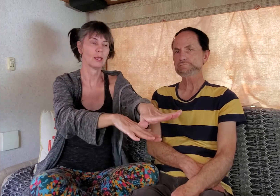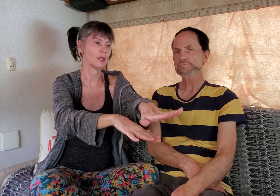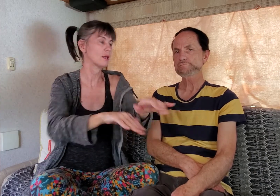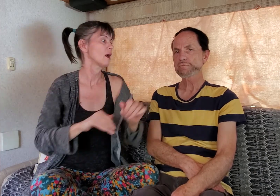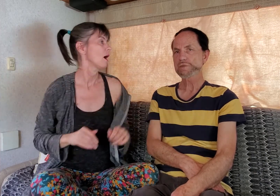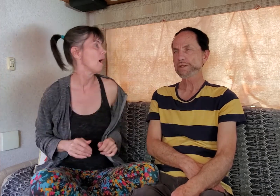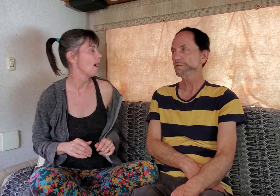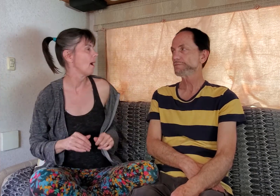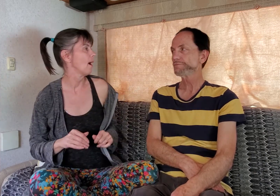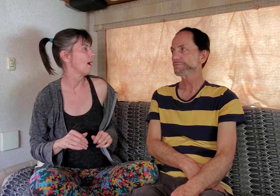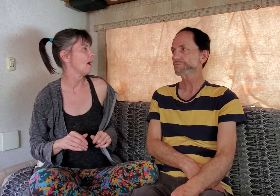walking.